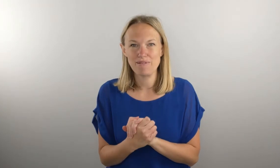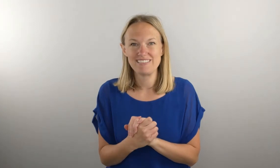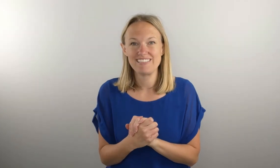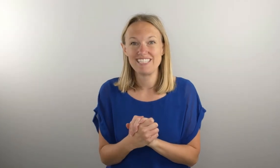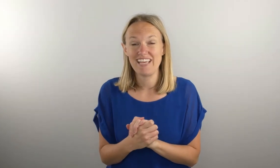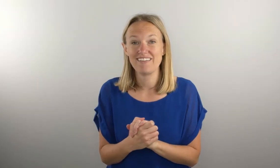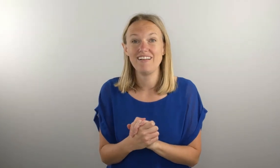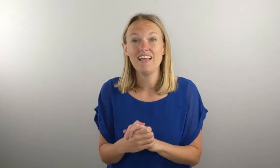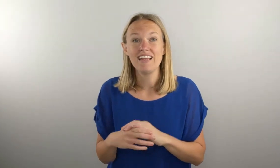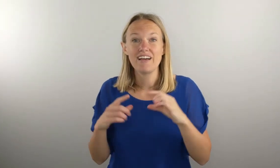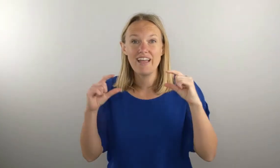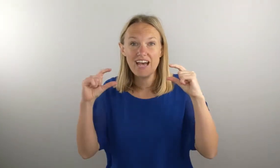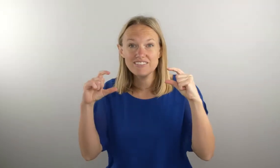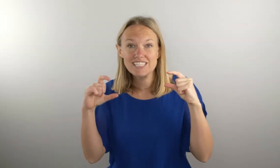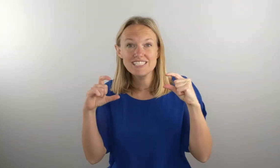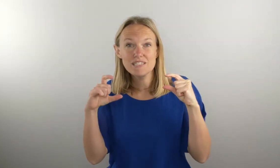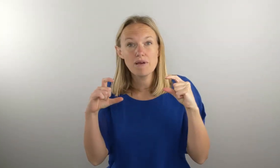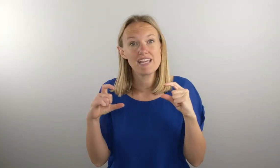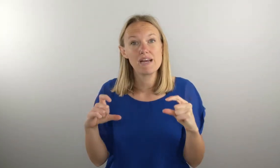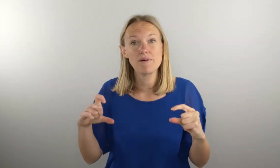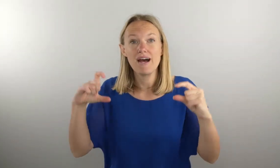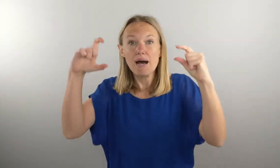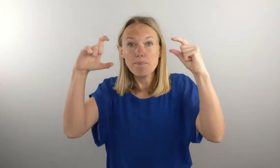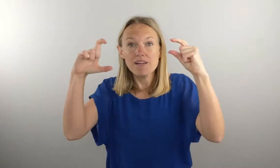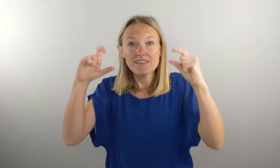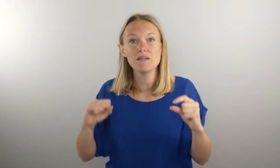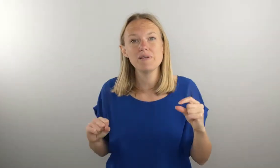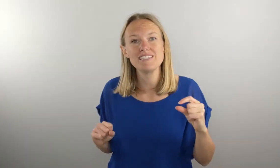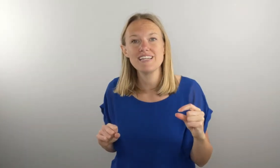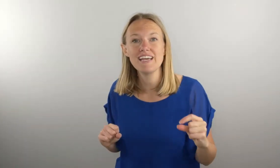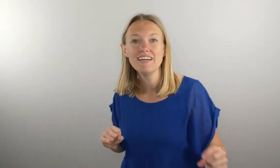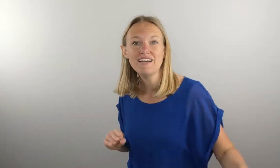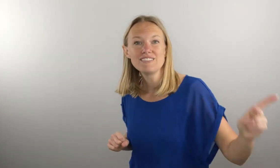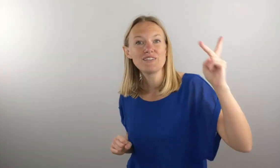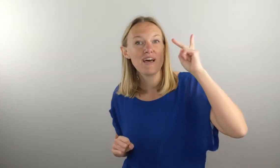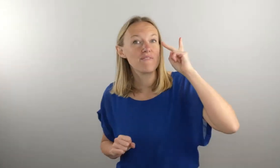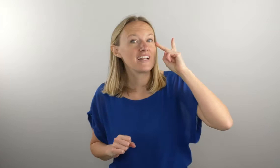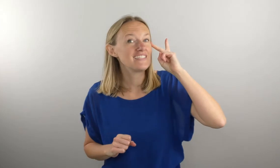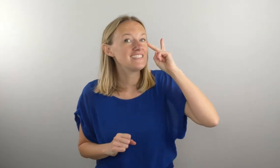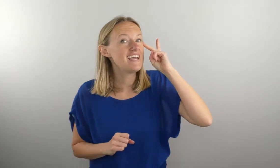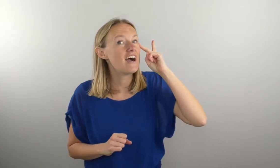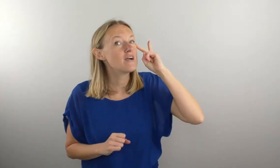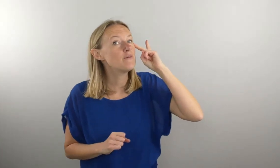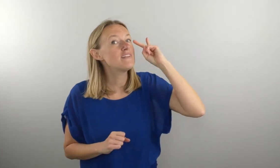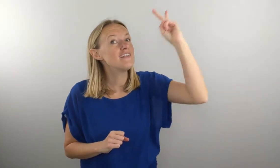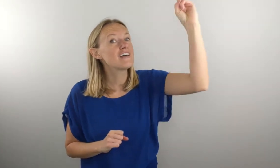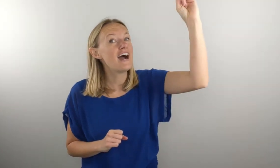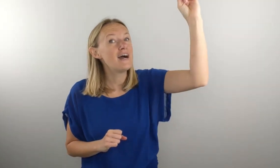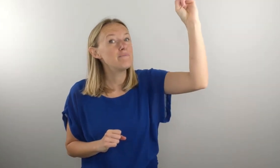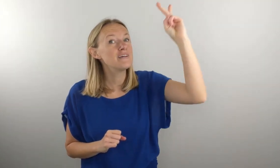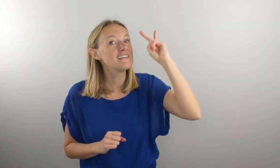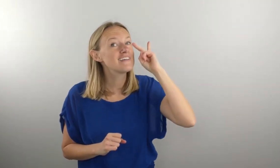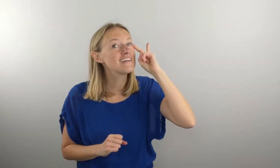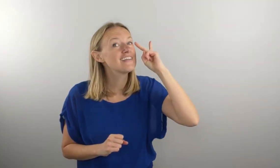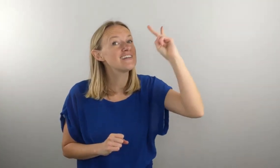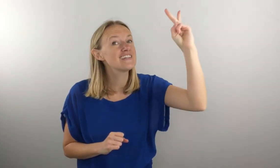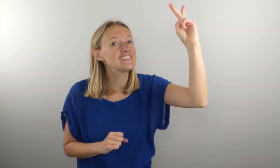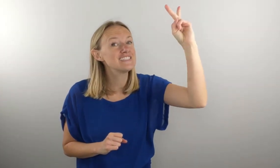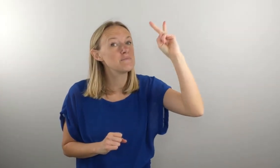to the channel. Now, I have adjusted my camera up a little bit today so that when I say I will look up, you're going to see more